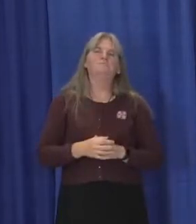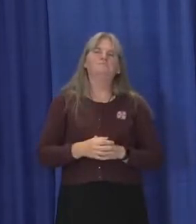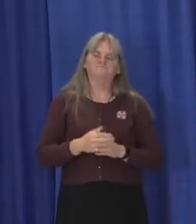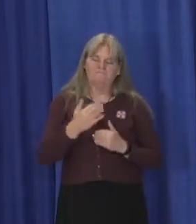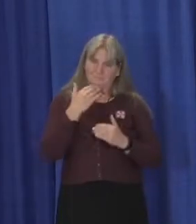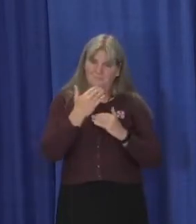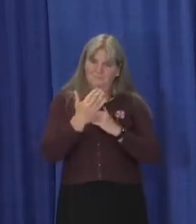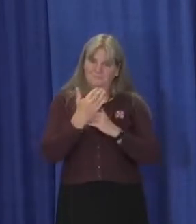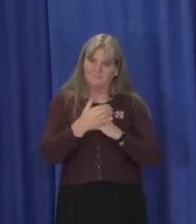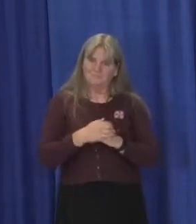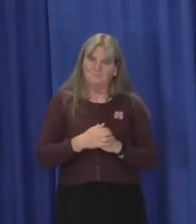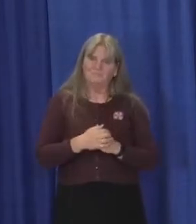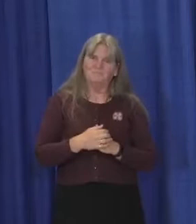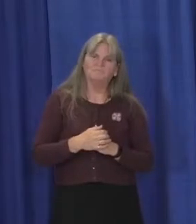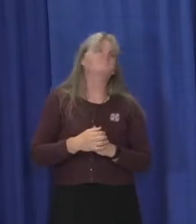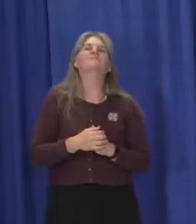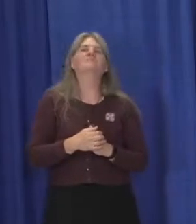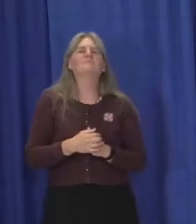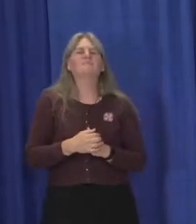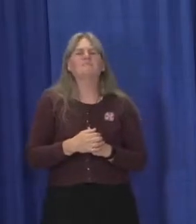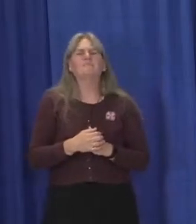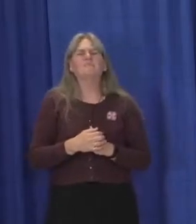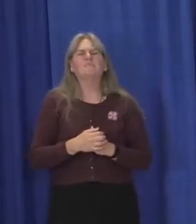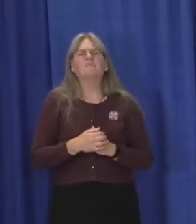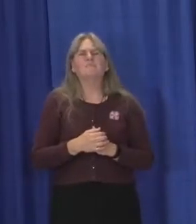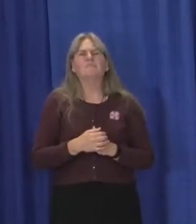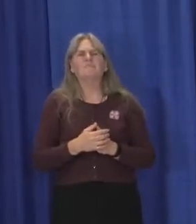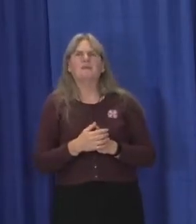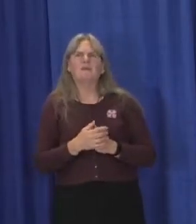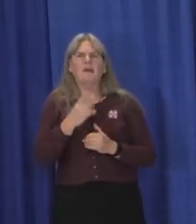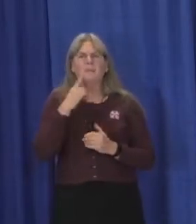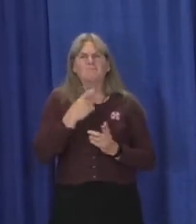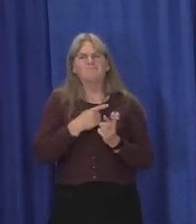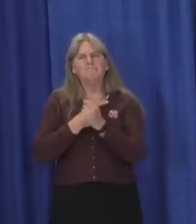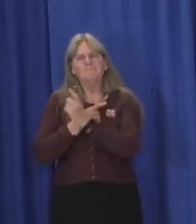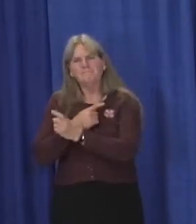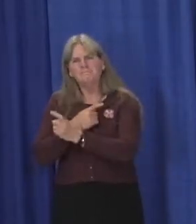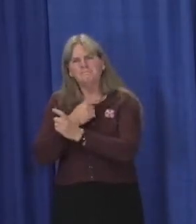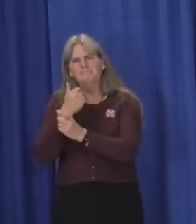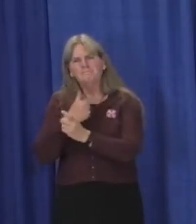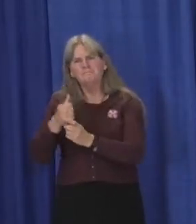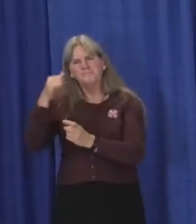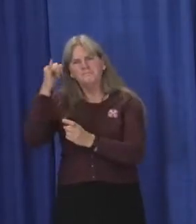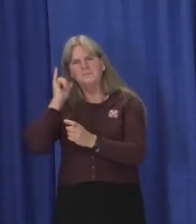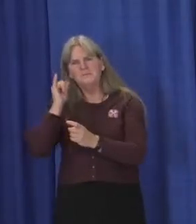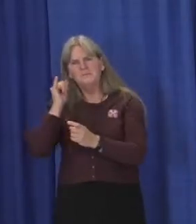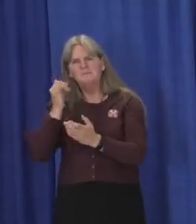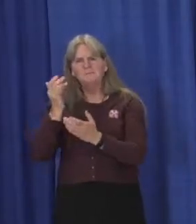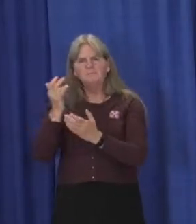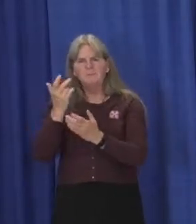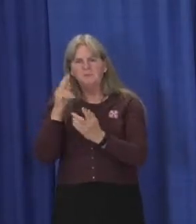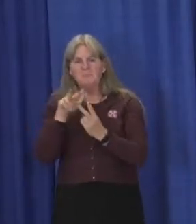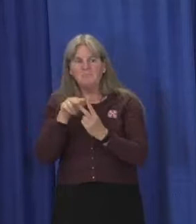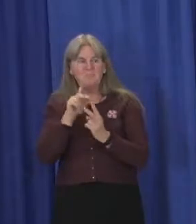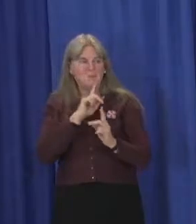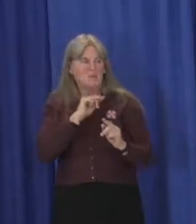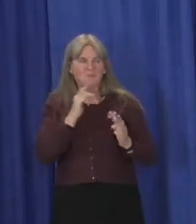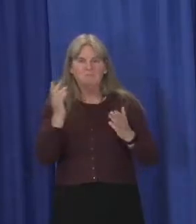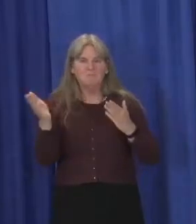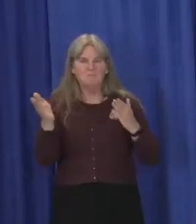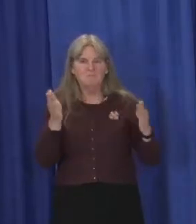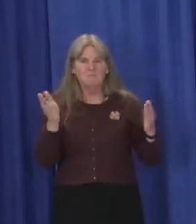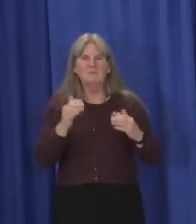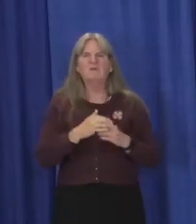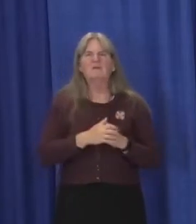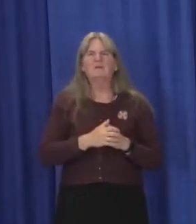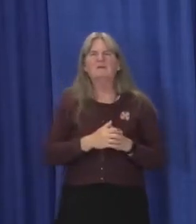Yes, good morning. My questions are probably more to the Premier than anywhere else, but either one of you can answer. First